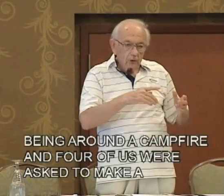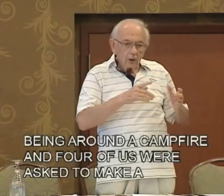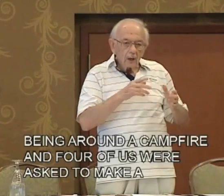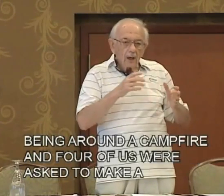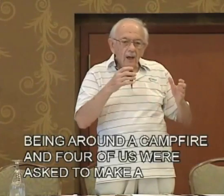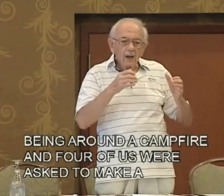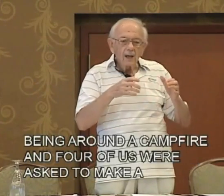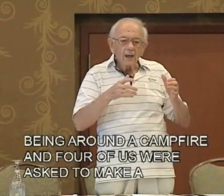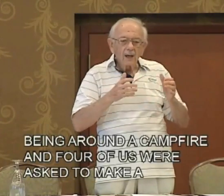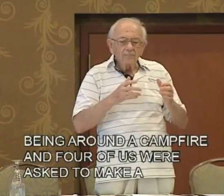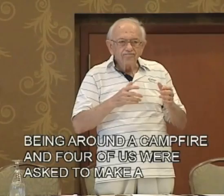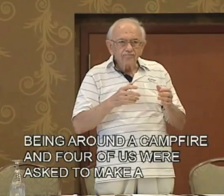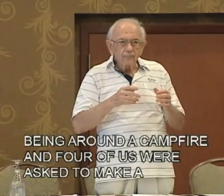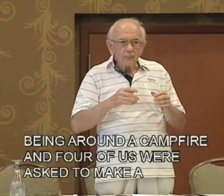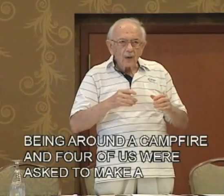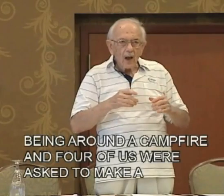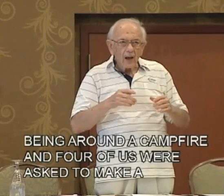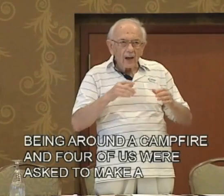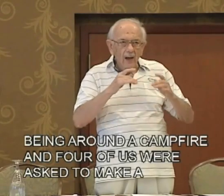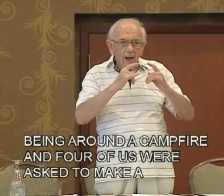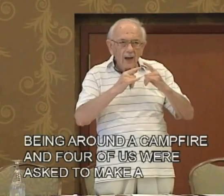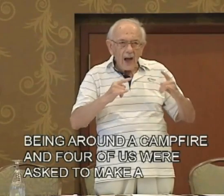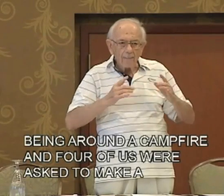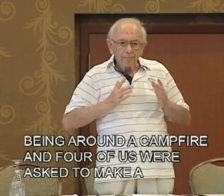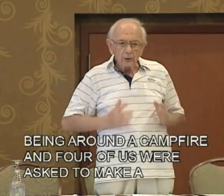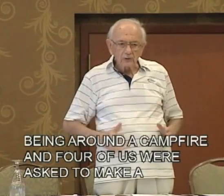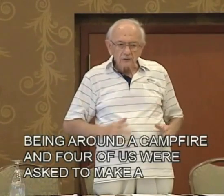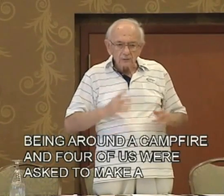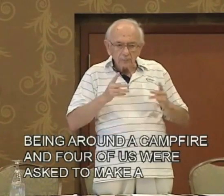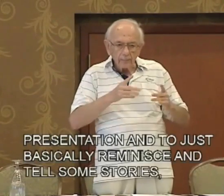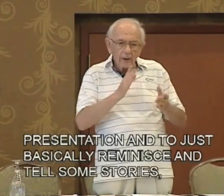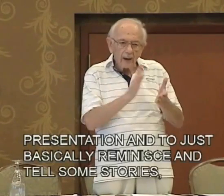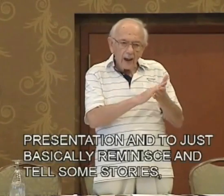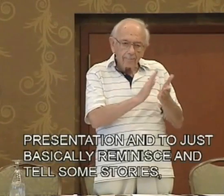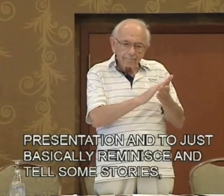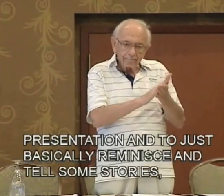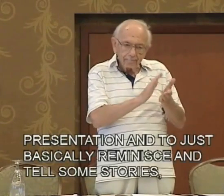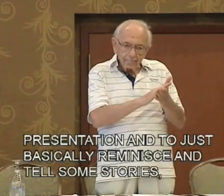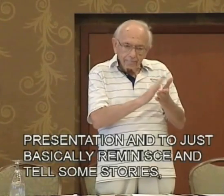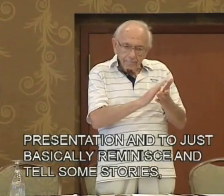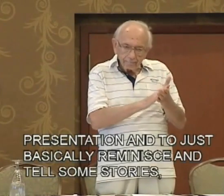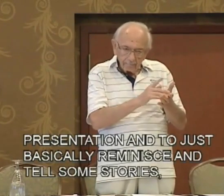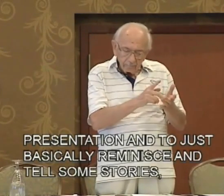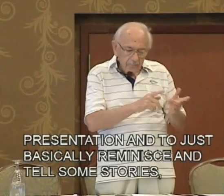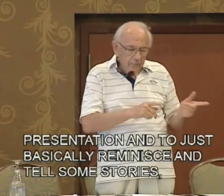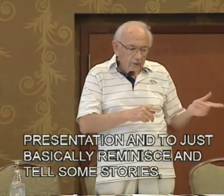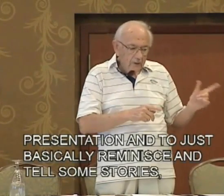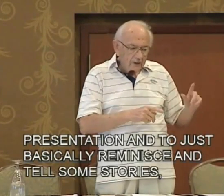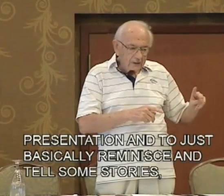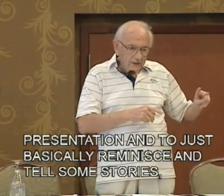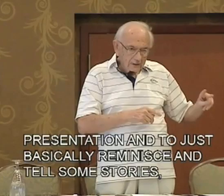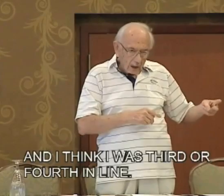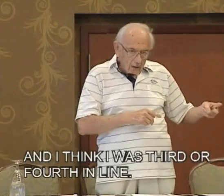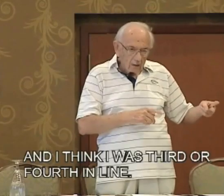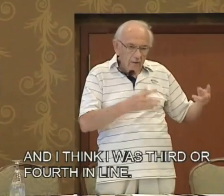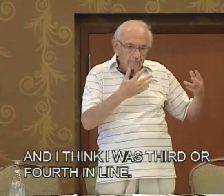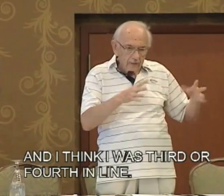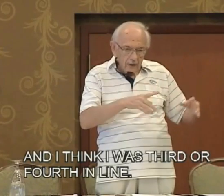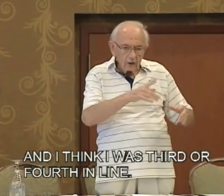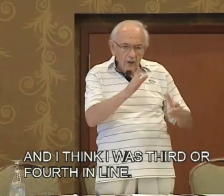person got done with their storytelling I think they were in the campers clap they applauded for the first presenter and the